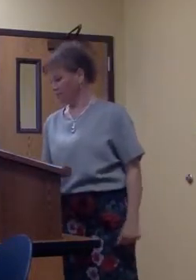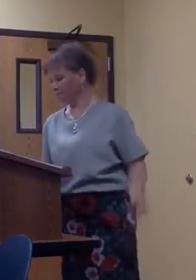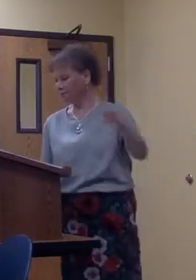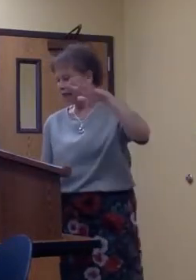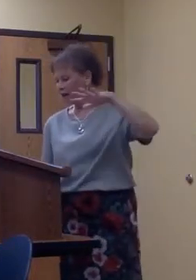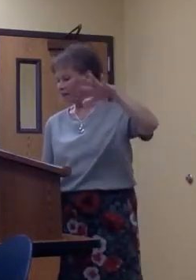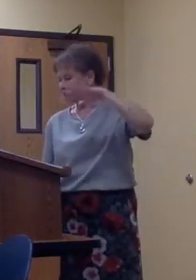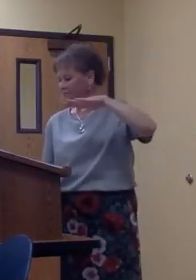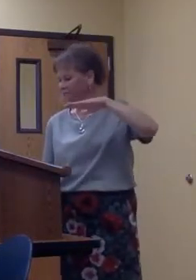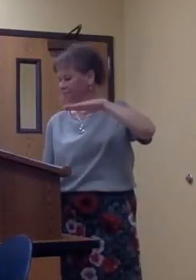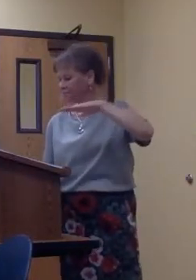Area.